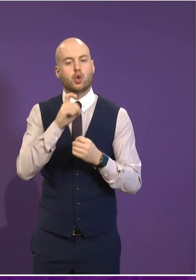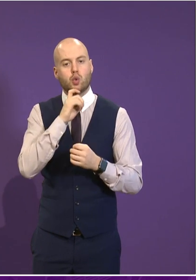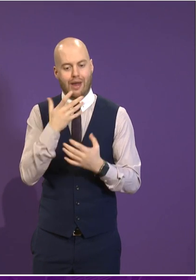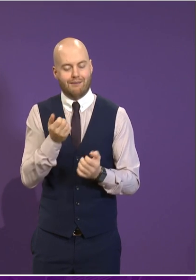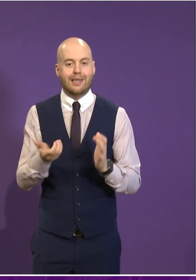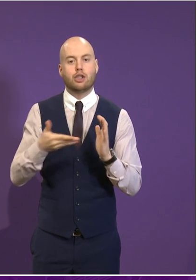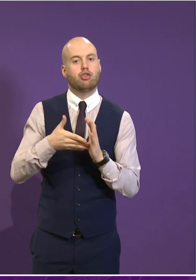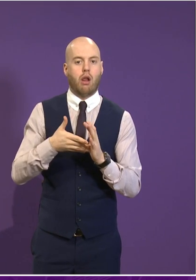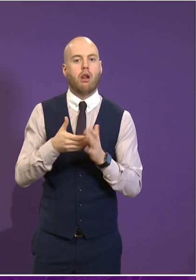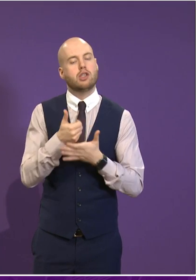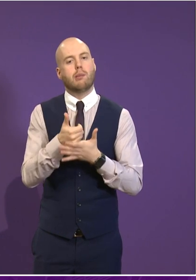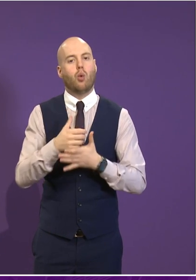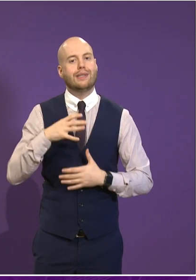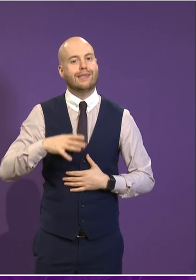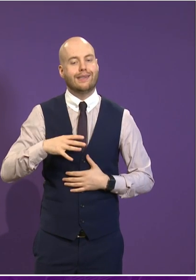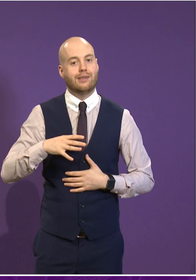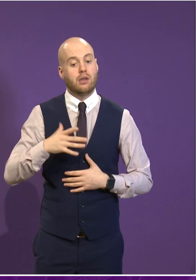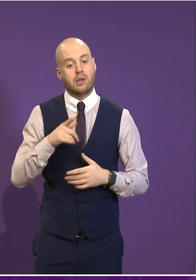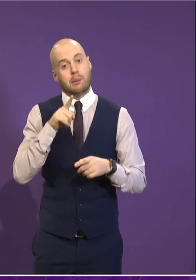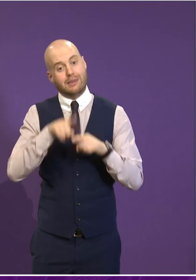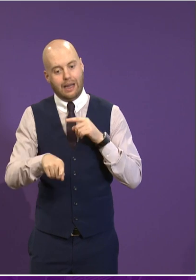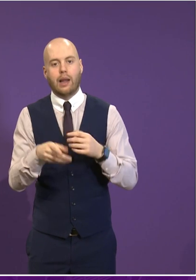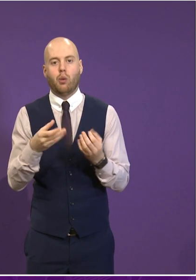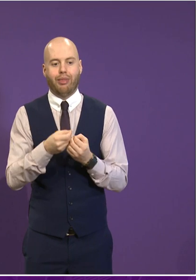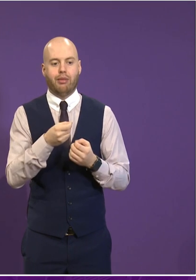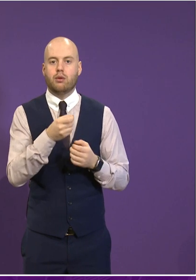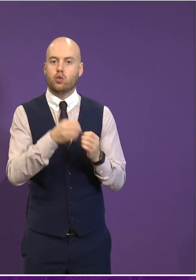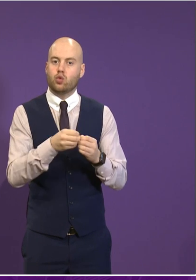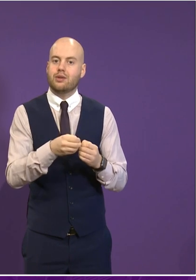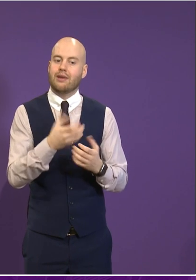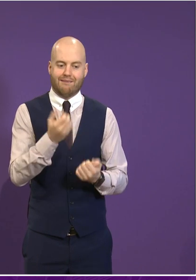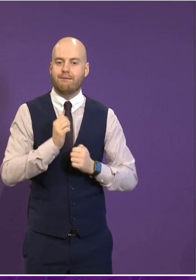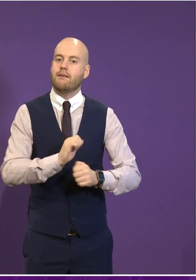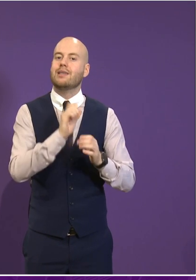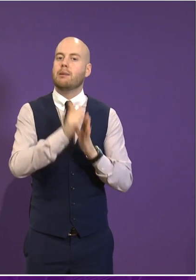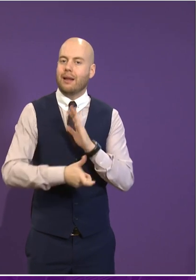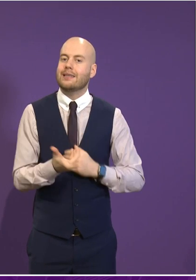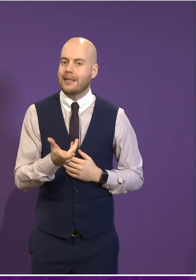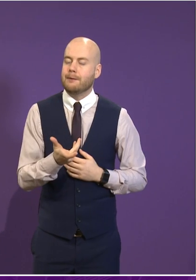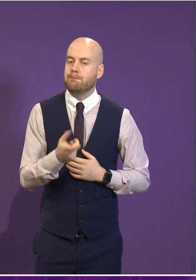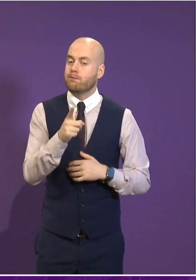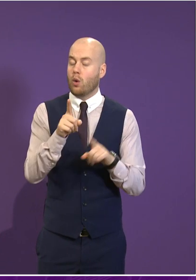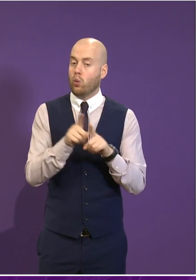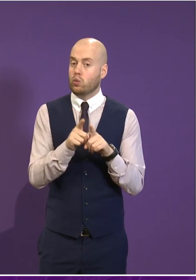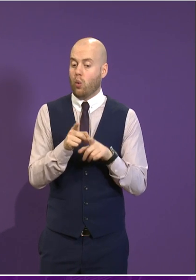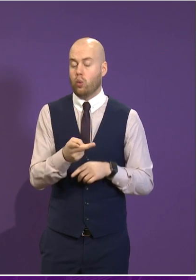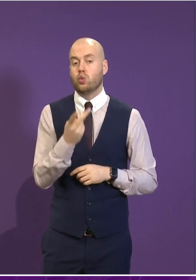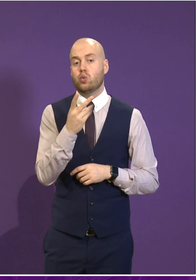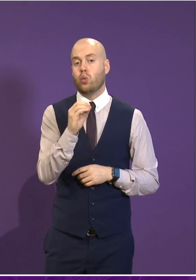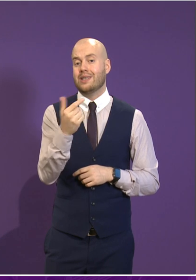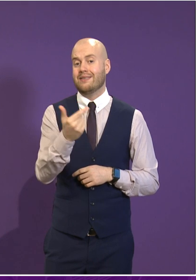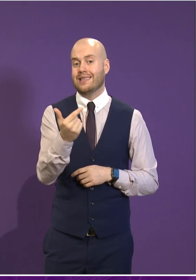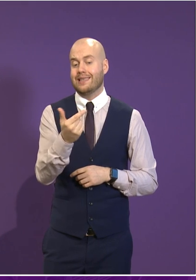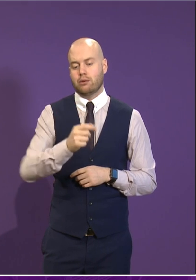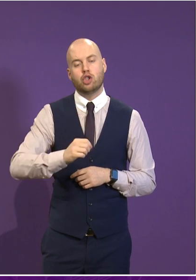and in particular students with a disability. There's also, from 2017, the Scottish Funding